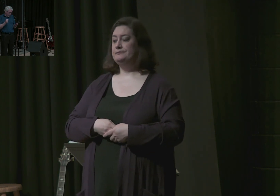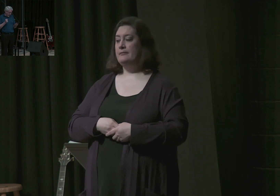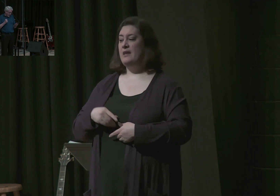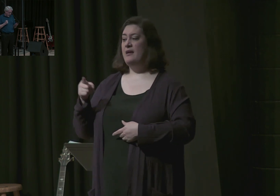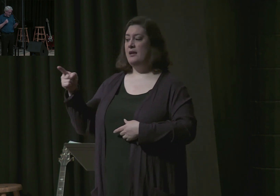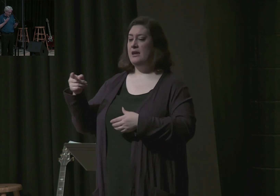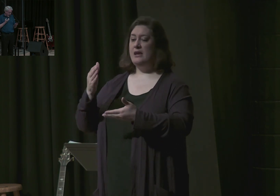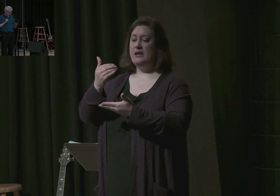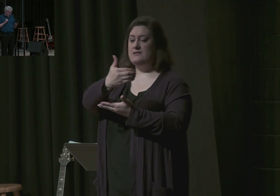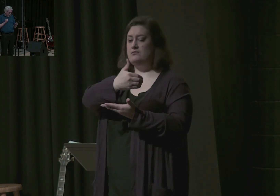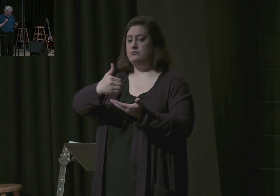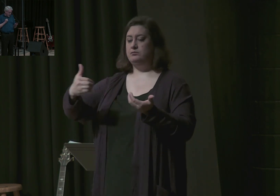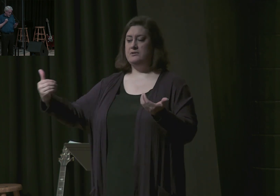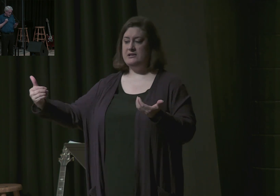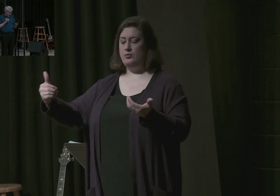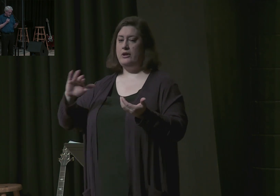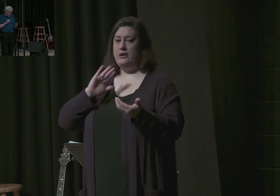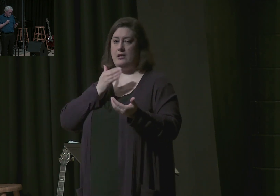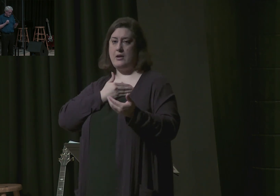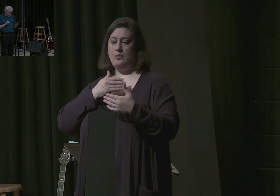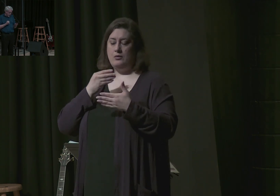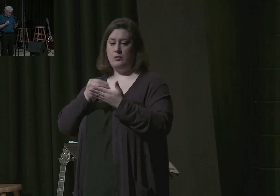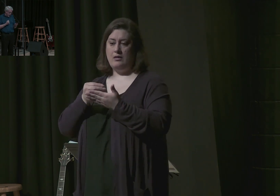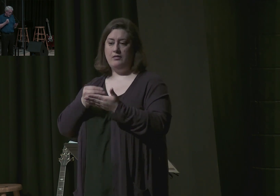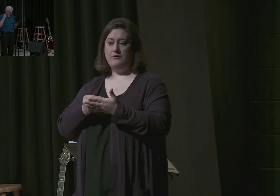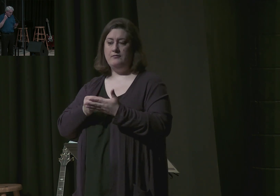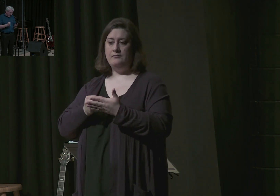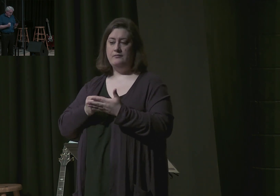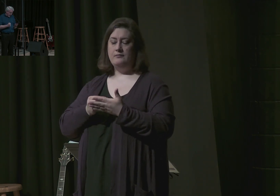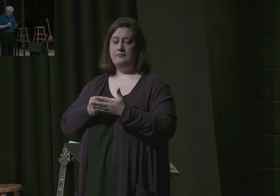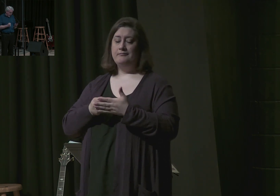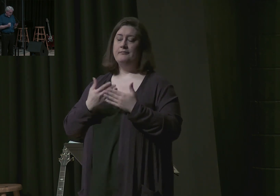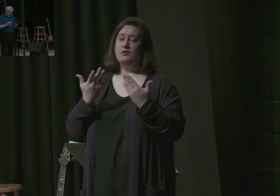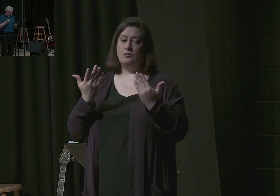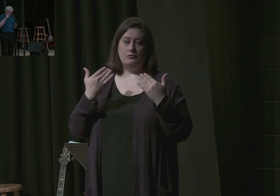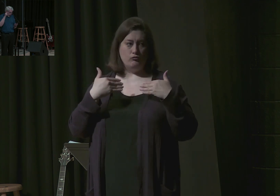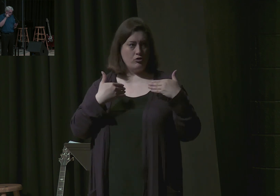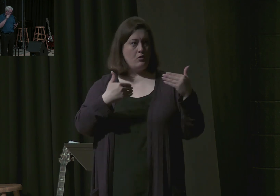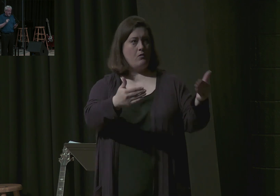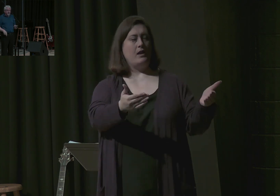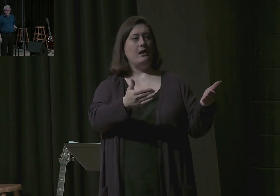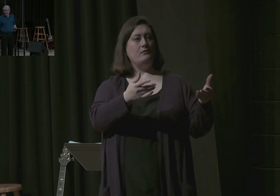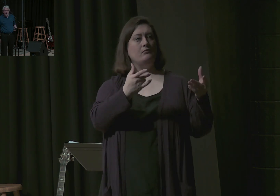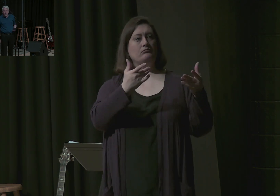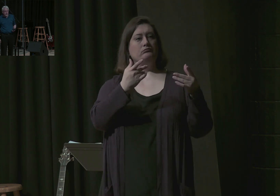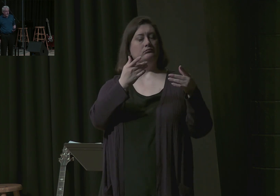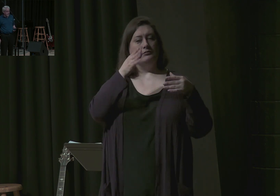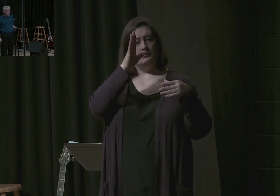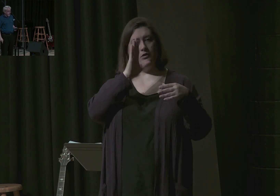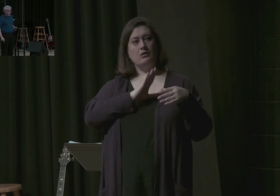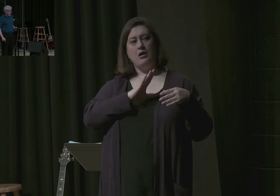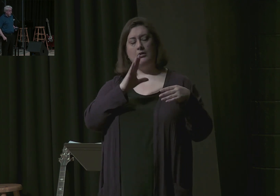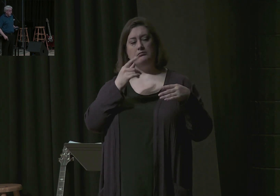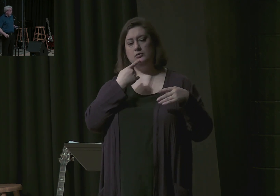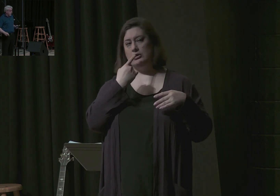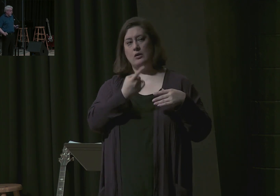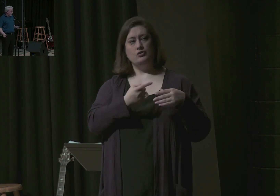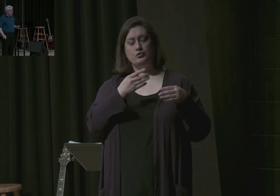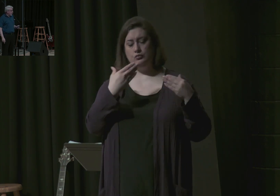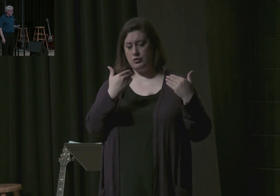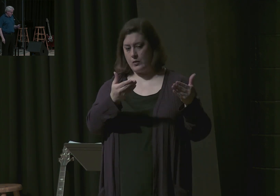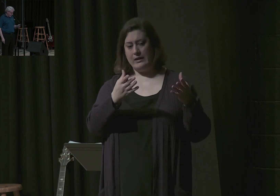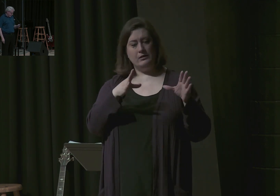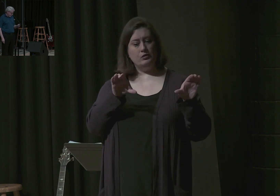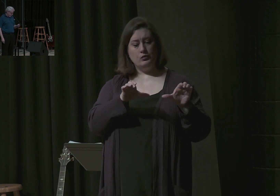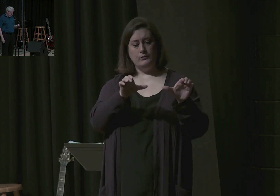away from our fathers belongs to us and to our children. Now then, whatever God has said to you,